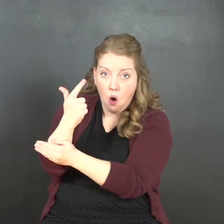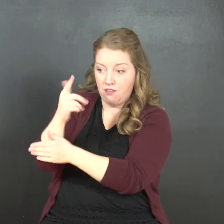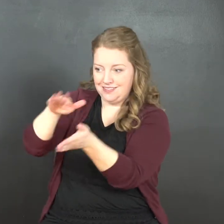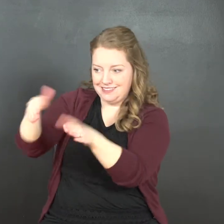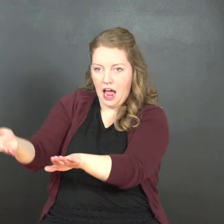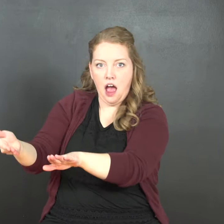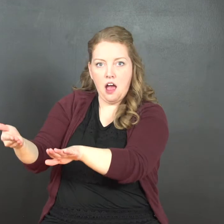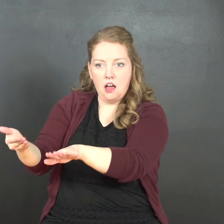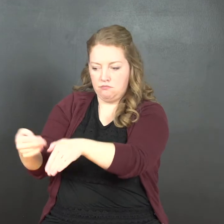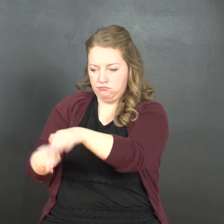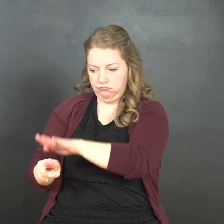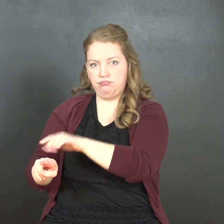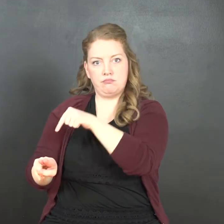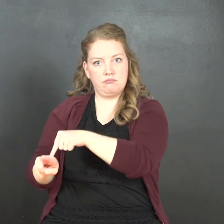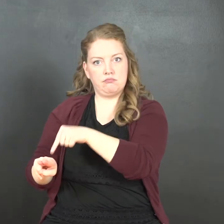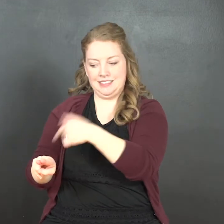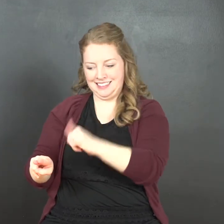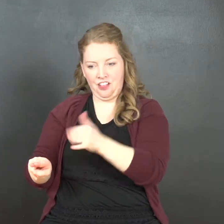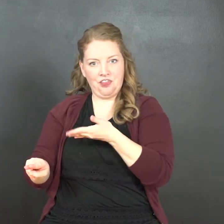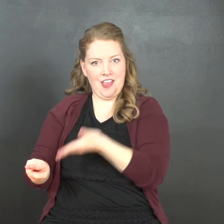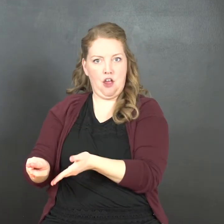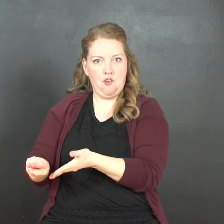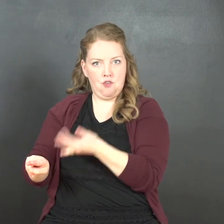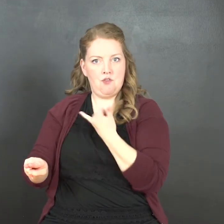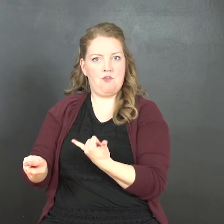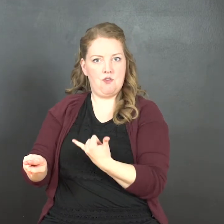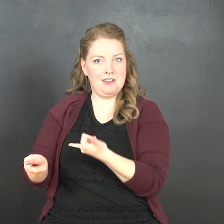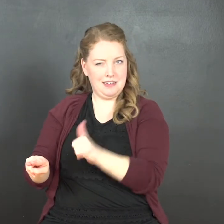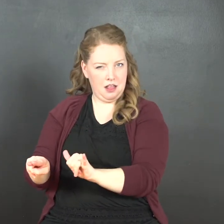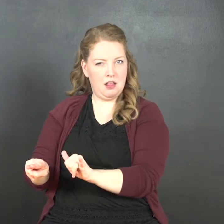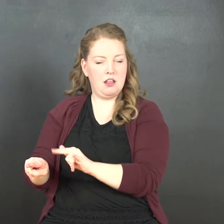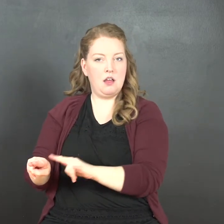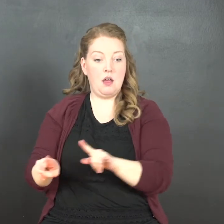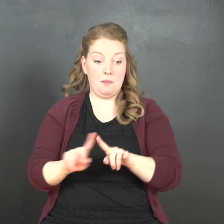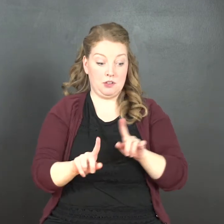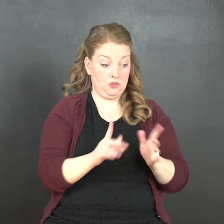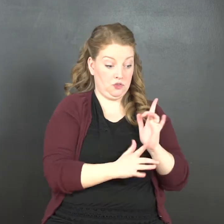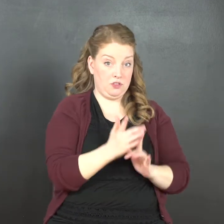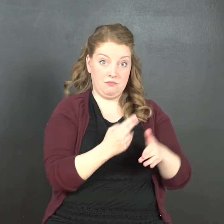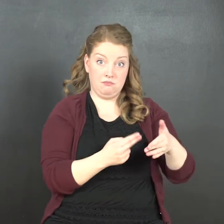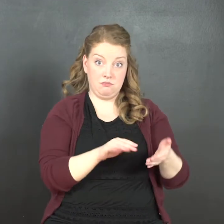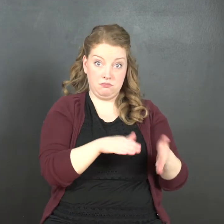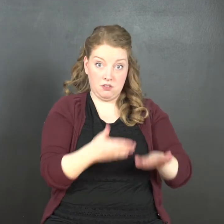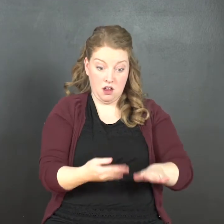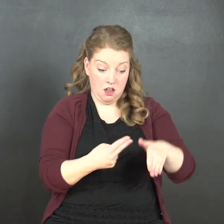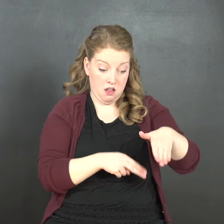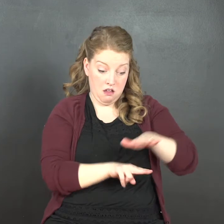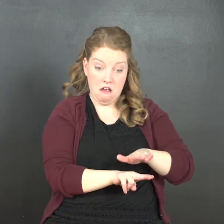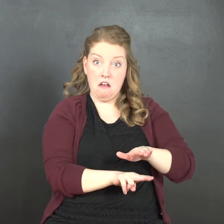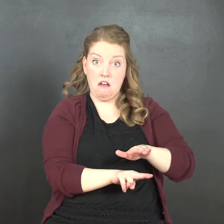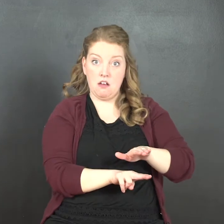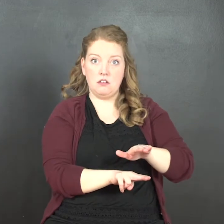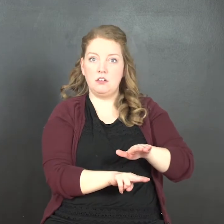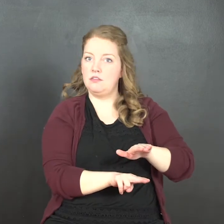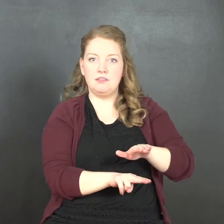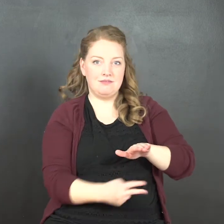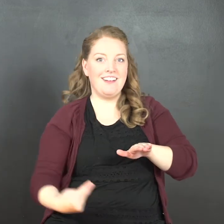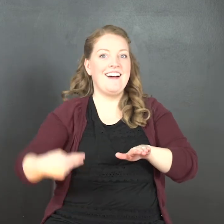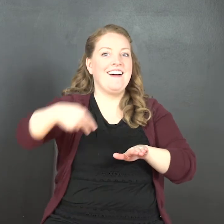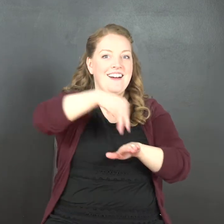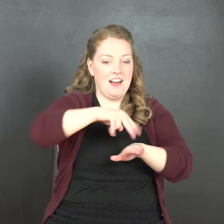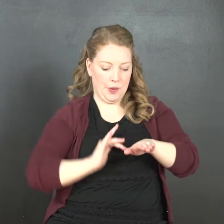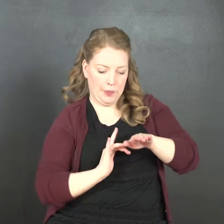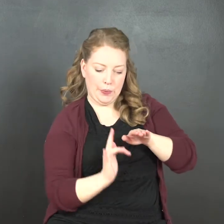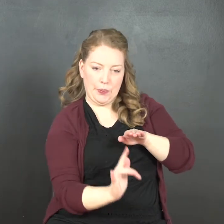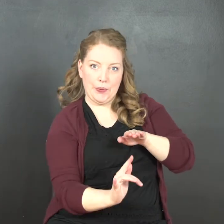point, and their tomb is still filled with the bones of their body. But that's not the case with Jesus. Suffice it to say that